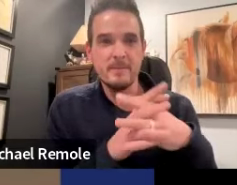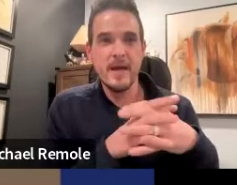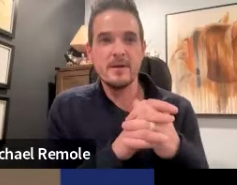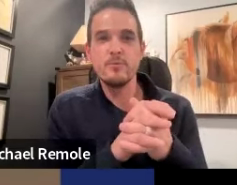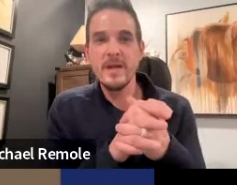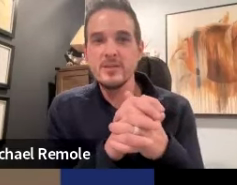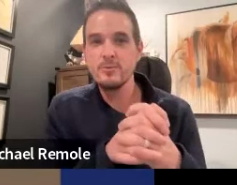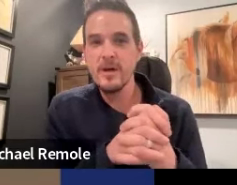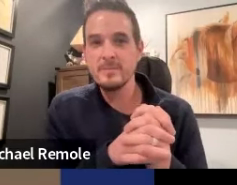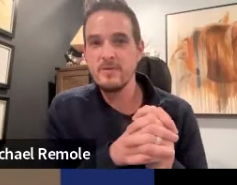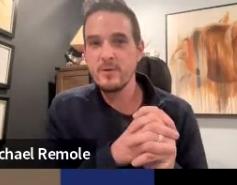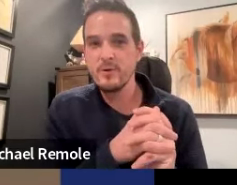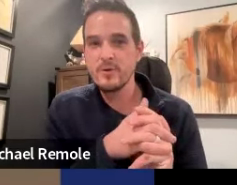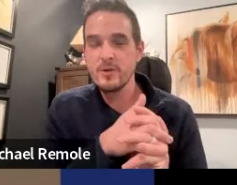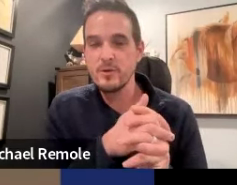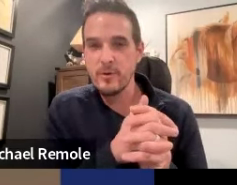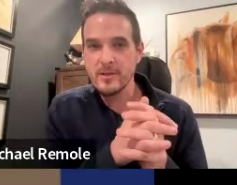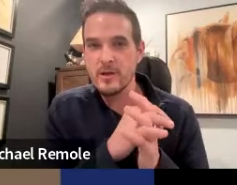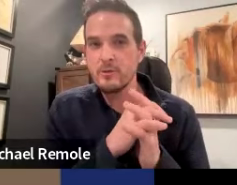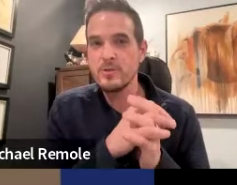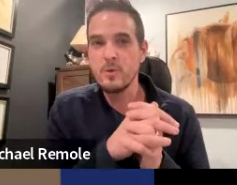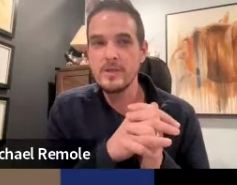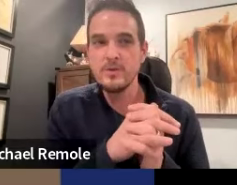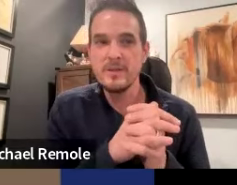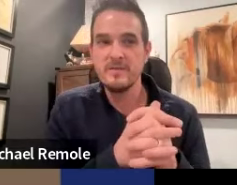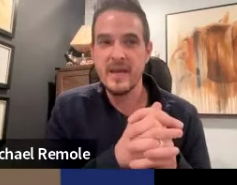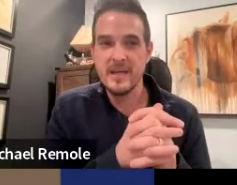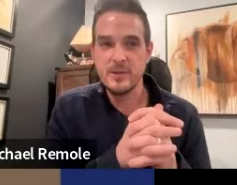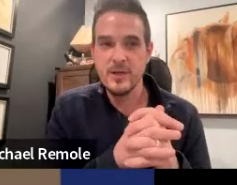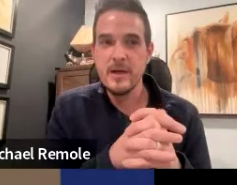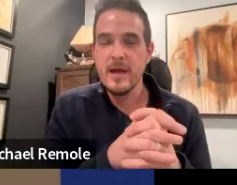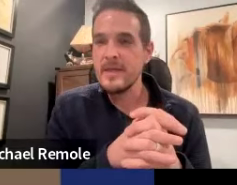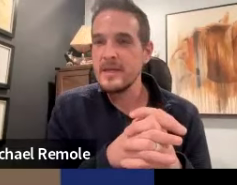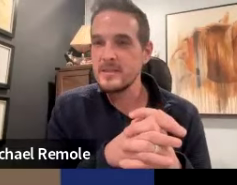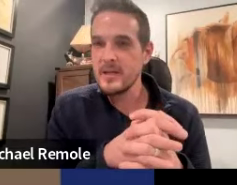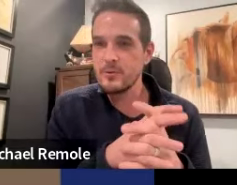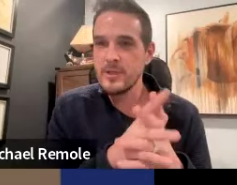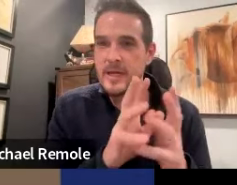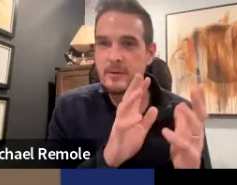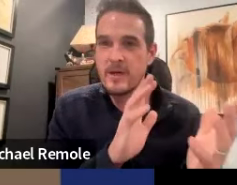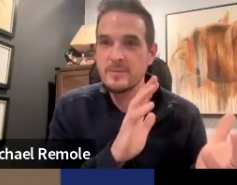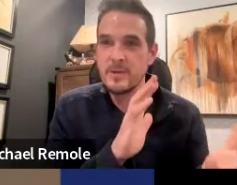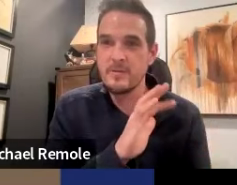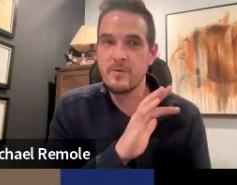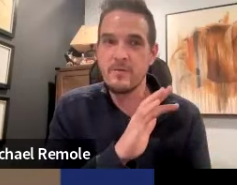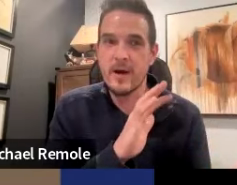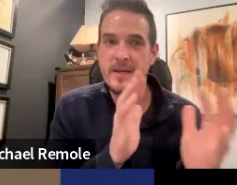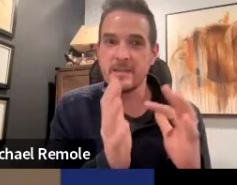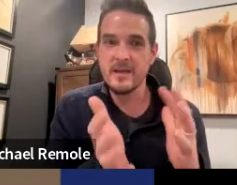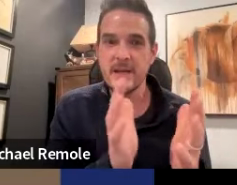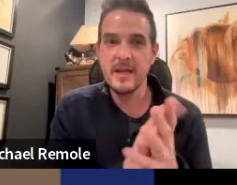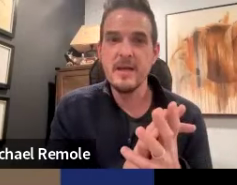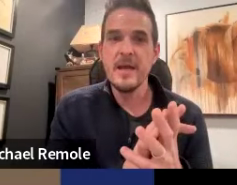grandmother, had arranged respite for her grandchild who was 22 months of age, and they had scheduled a respite of a Friday